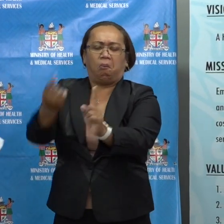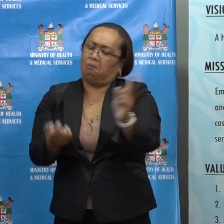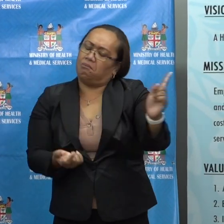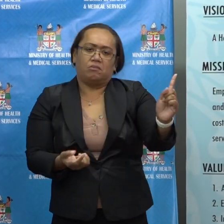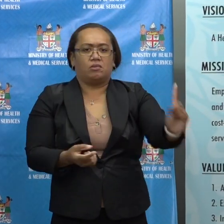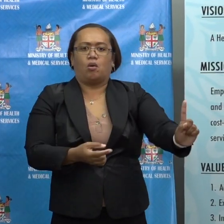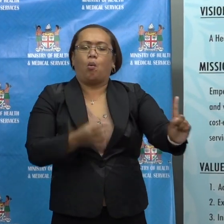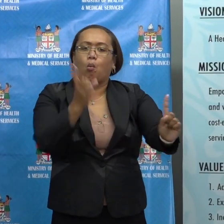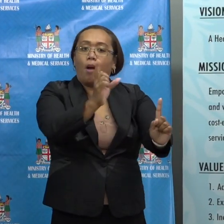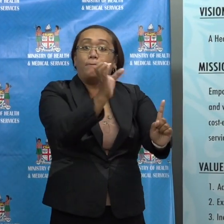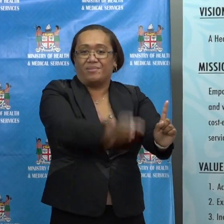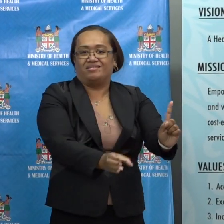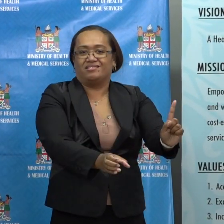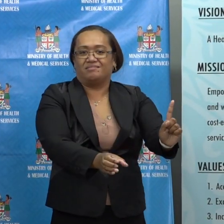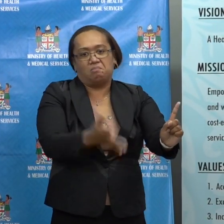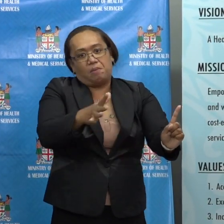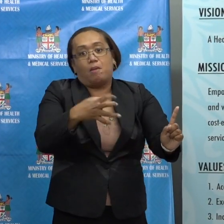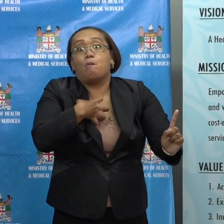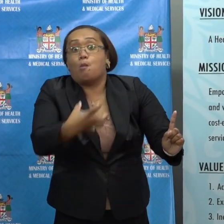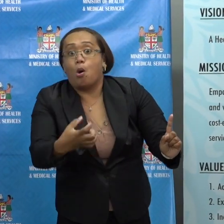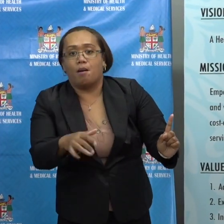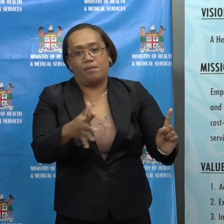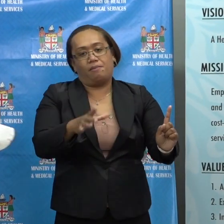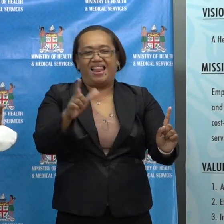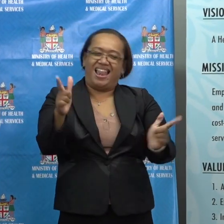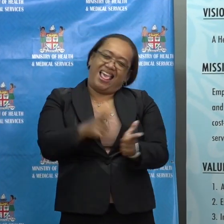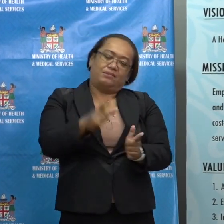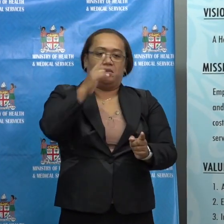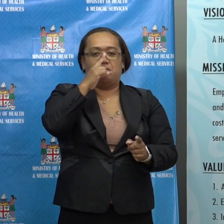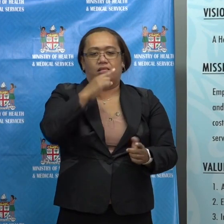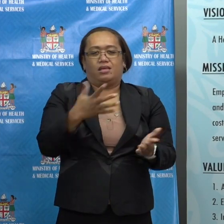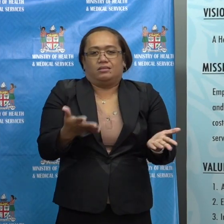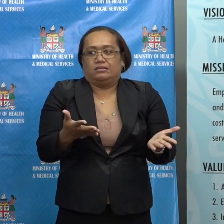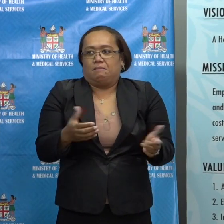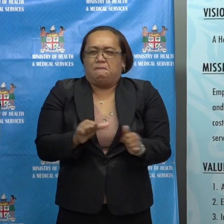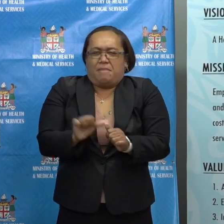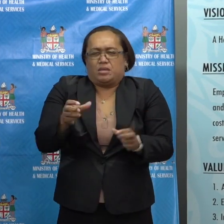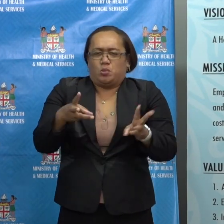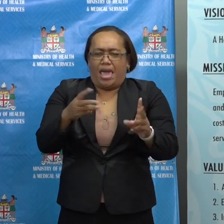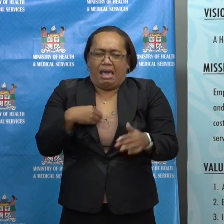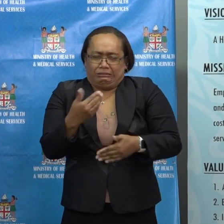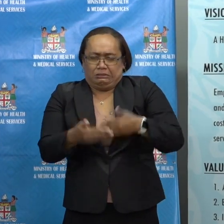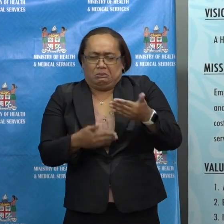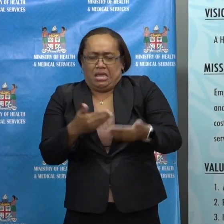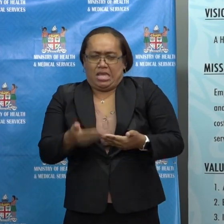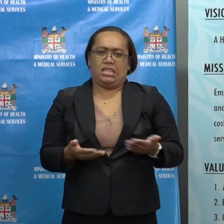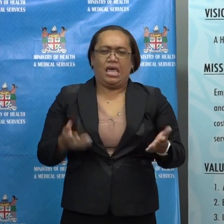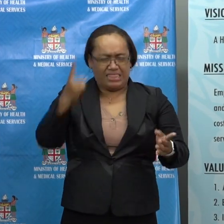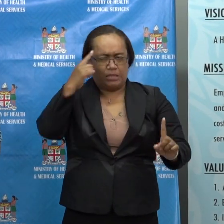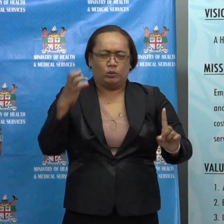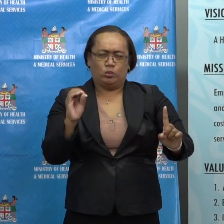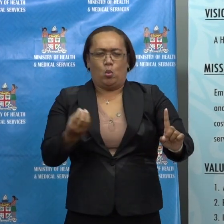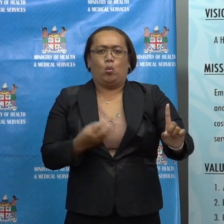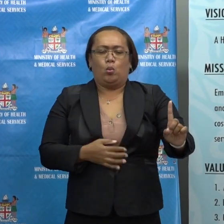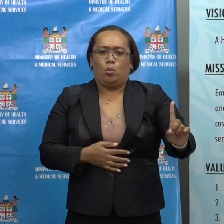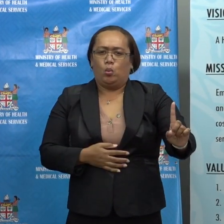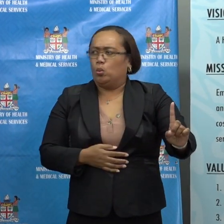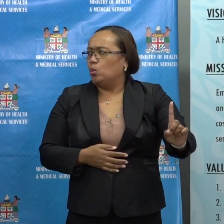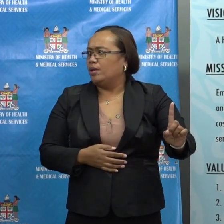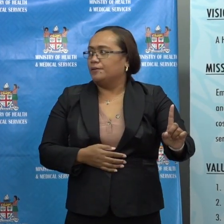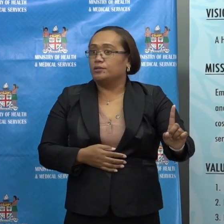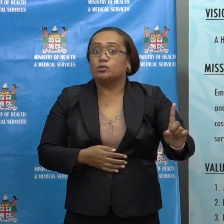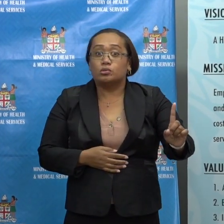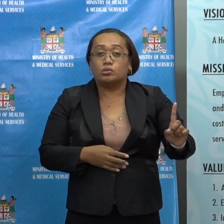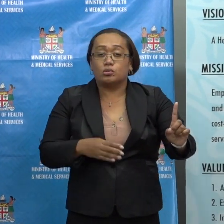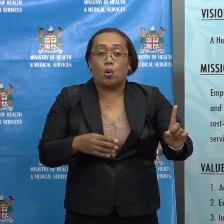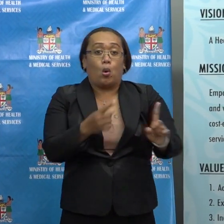we got a lot less people to deal with. If that's the best way I can explain it. So it's just the fact that